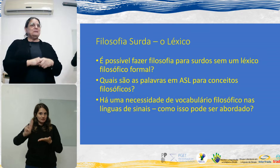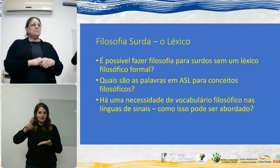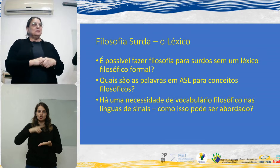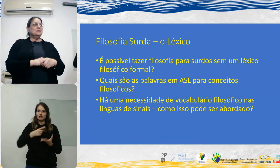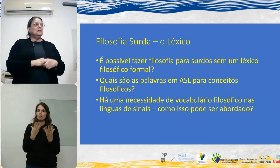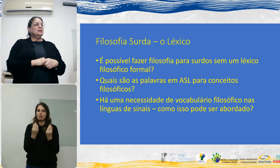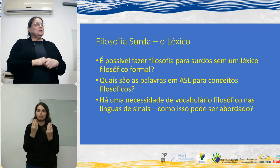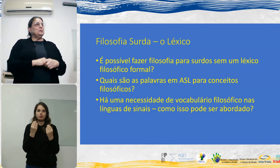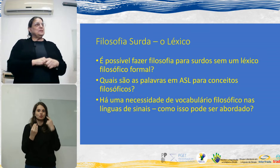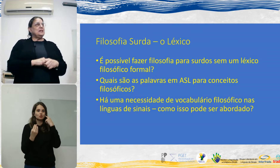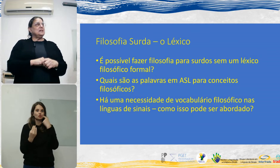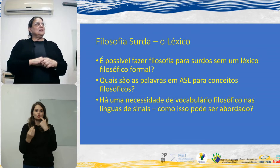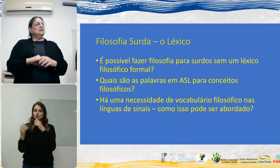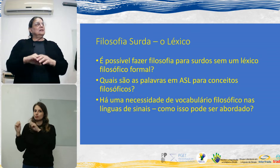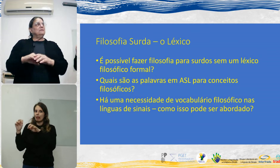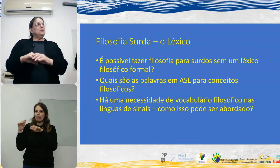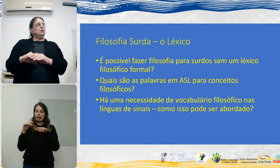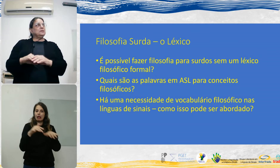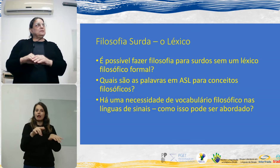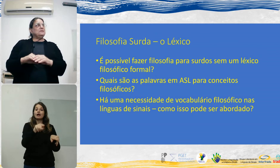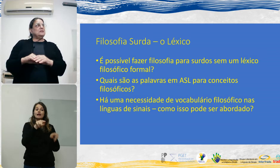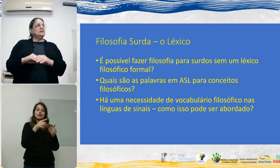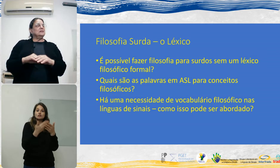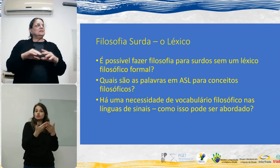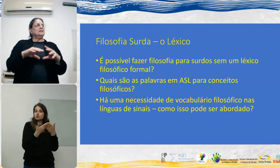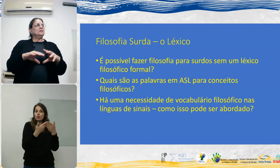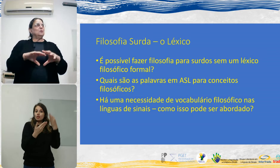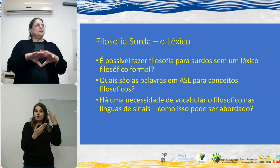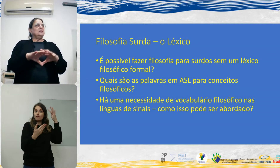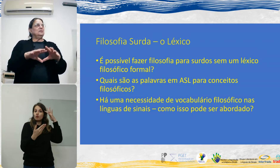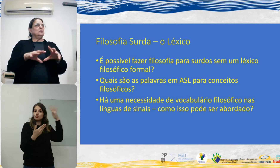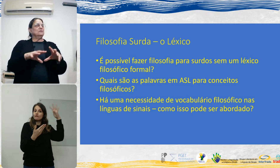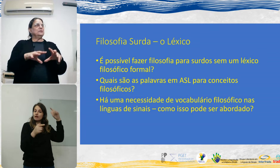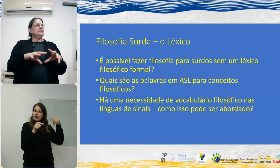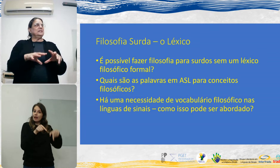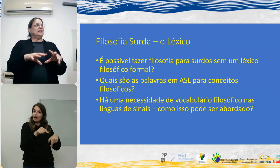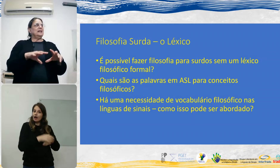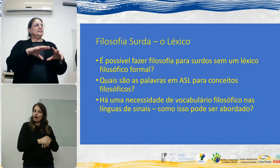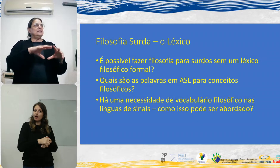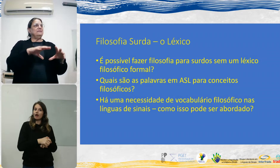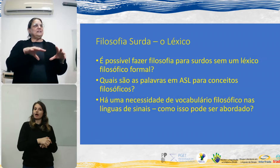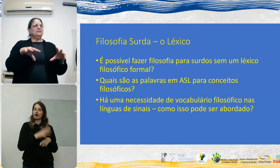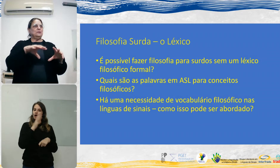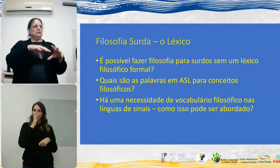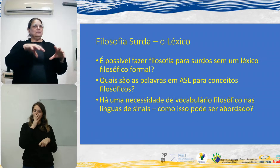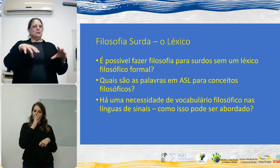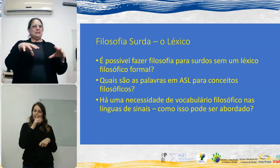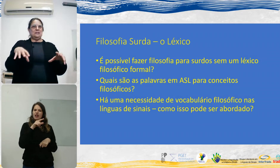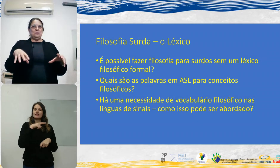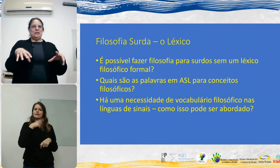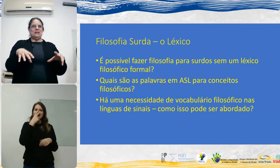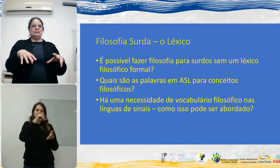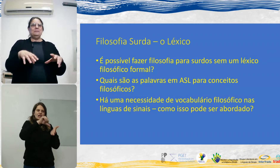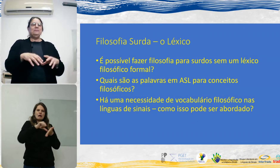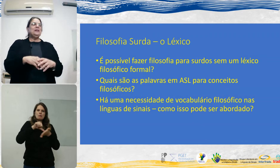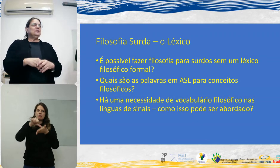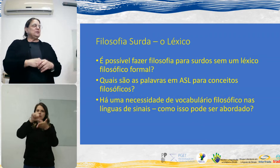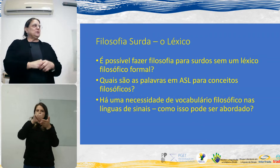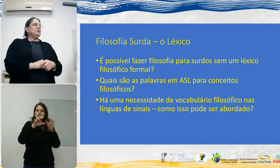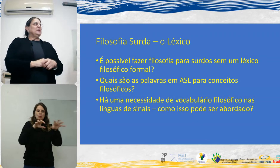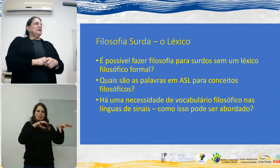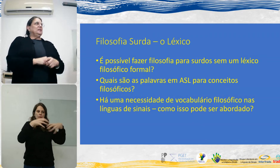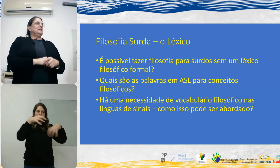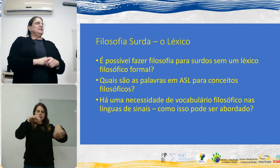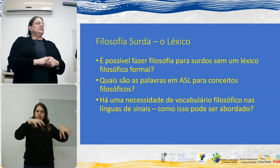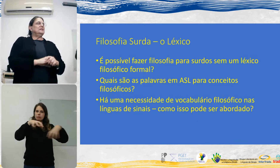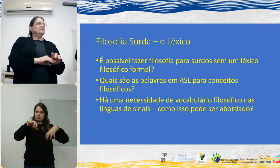deaf people who take philosophy. It's one of these universities that has 7 different universities within.